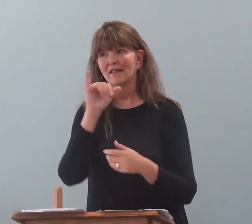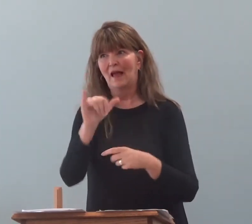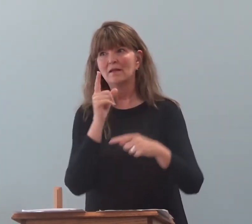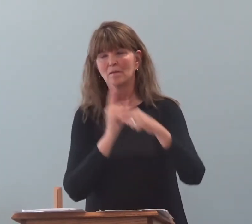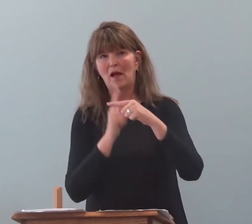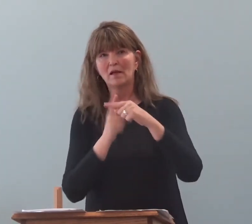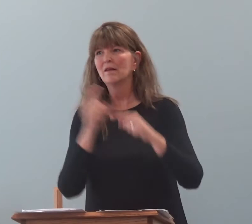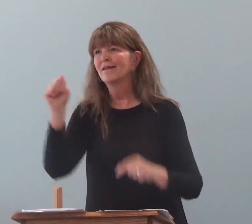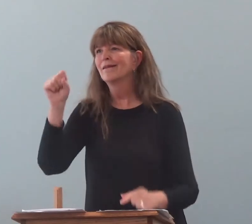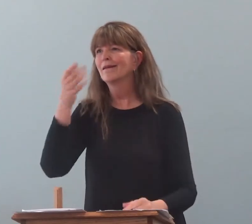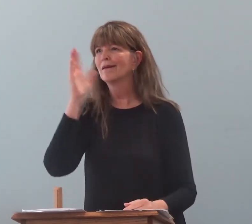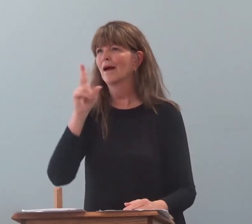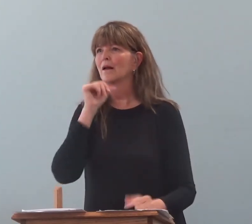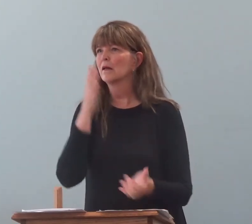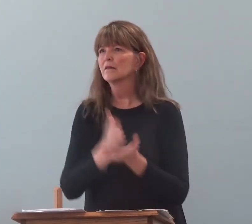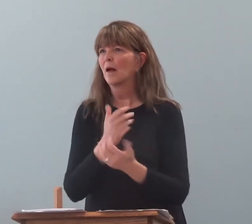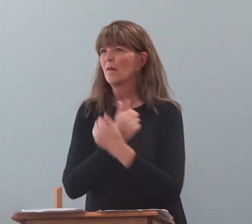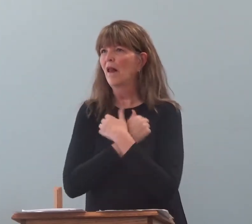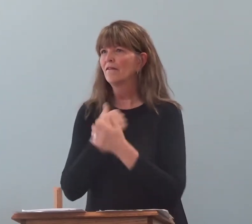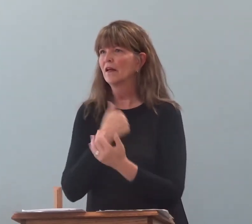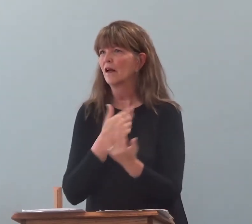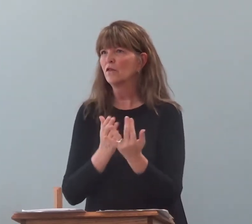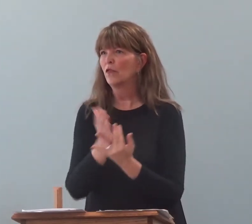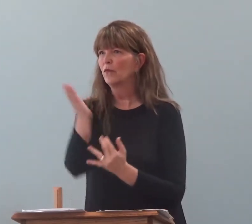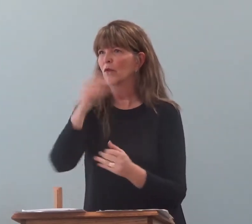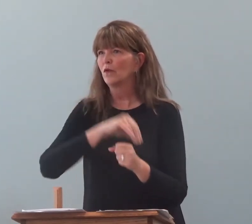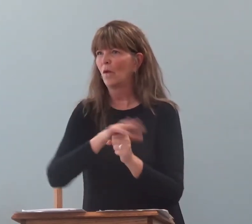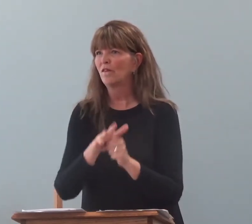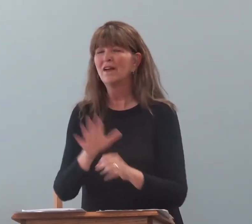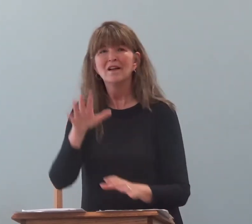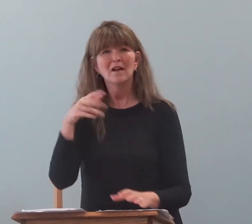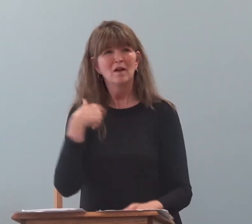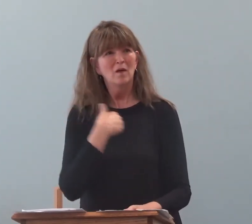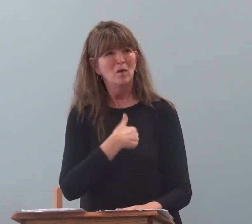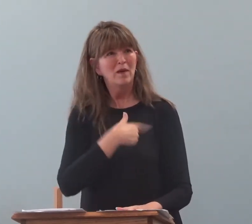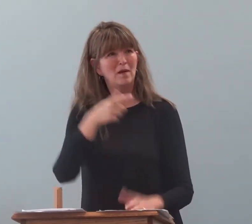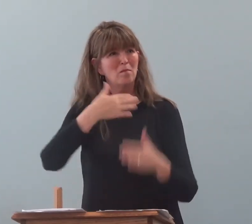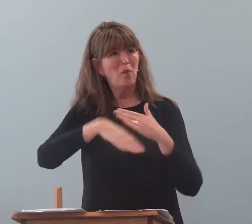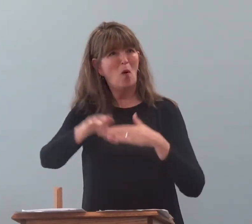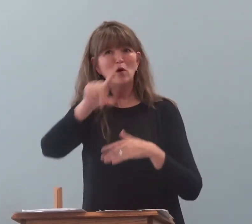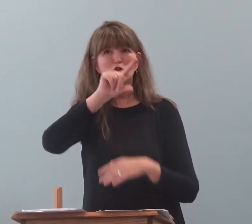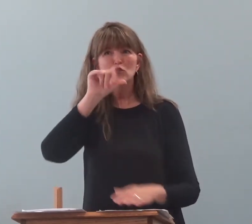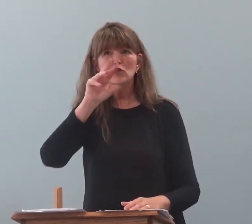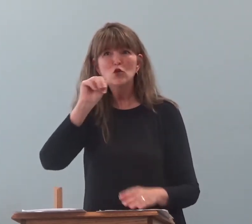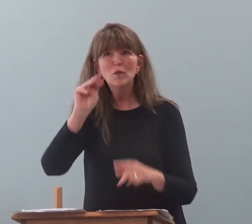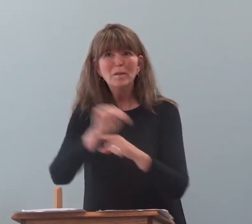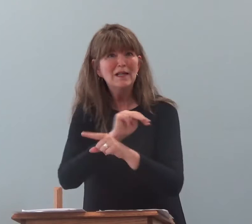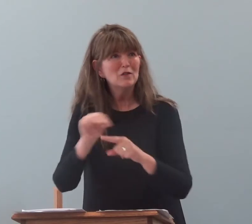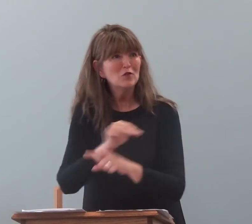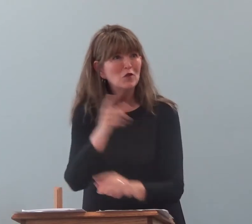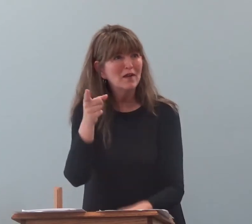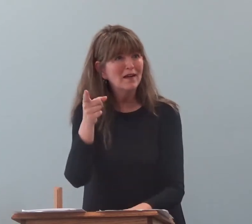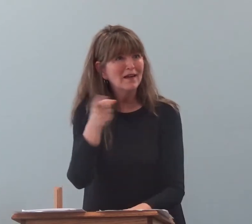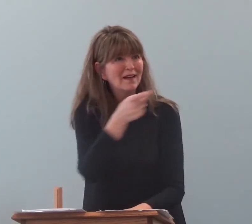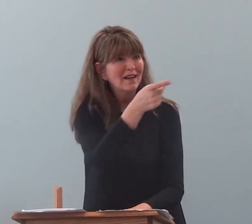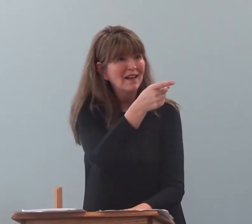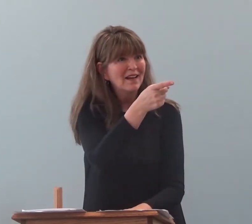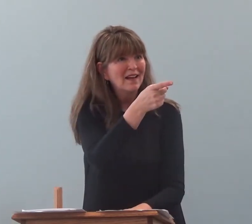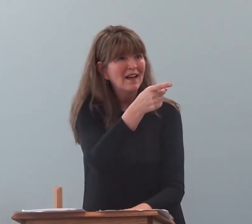We learned that God loves us, and that's positive. That's right. You're right, Adam. God did not stop loving us. You know, we would not have